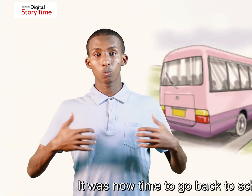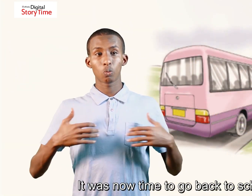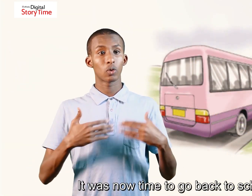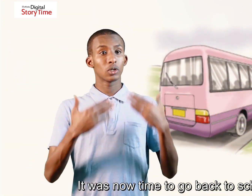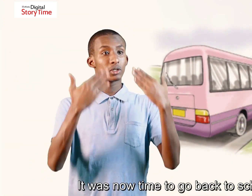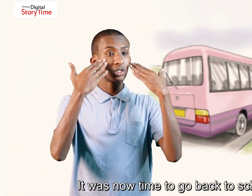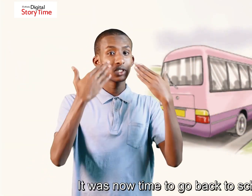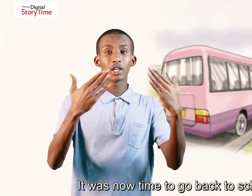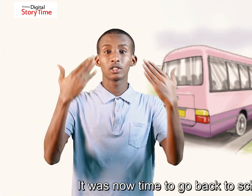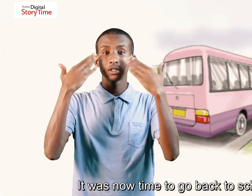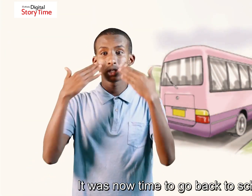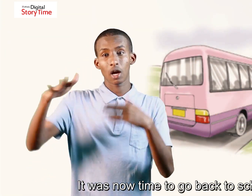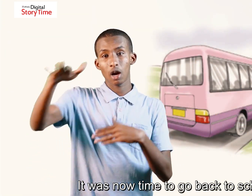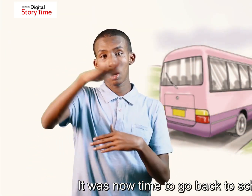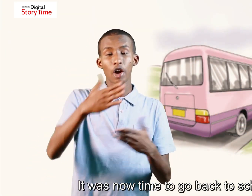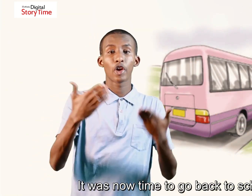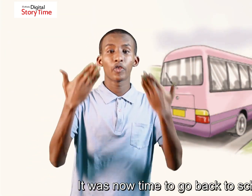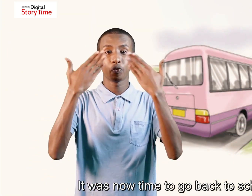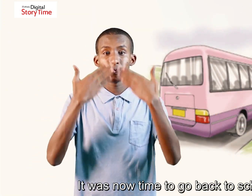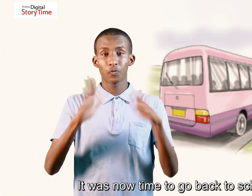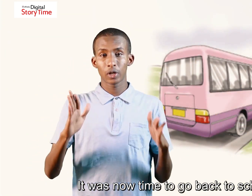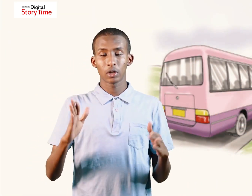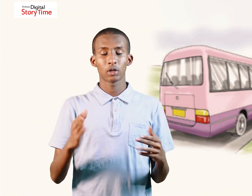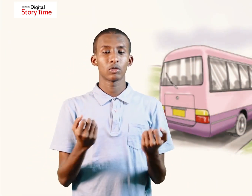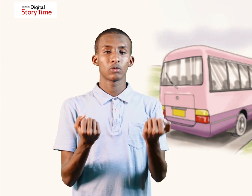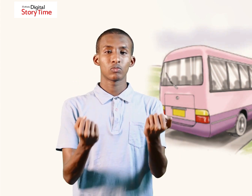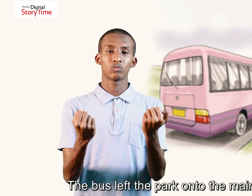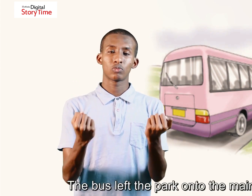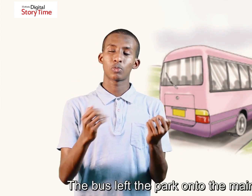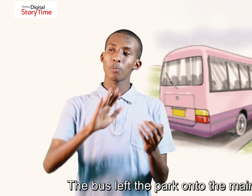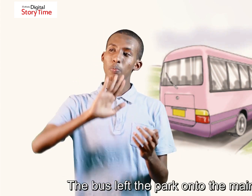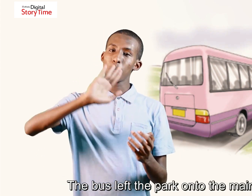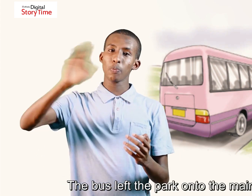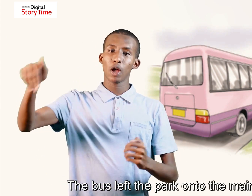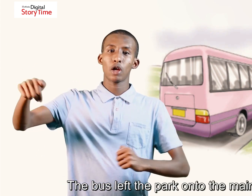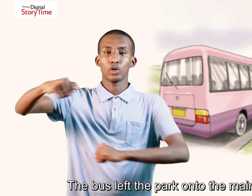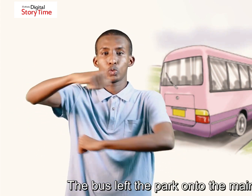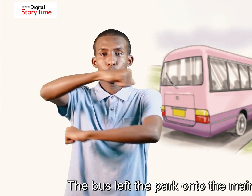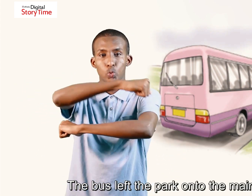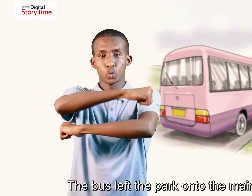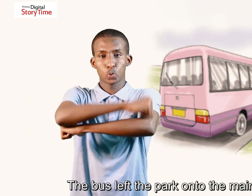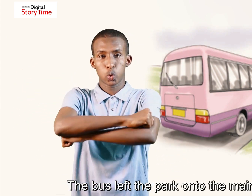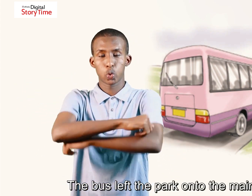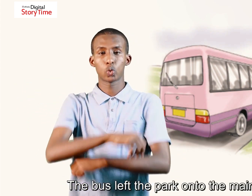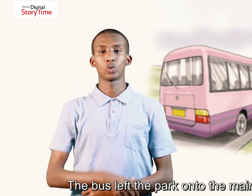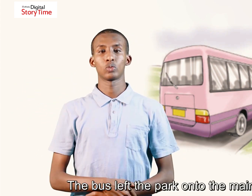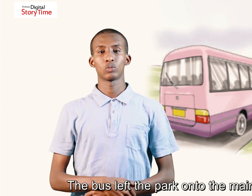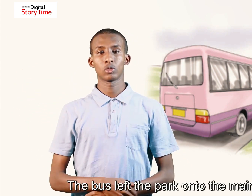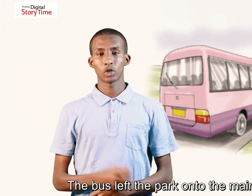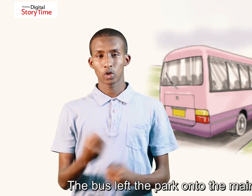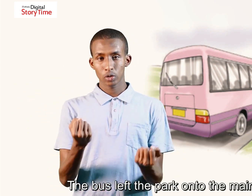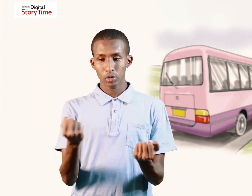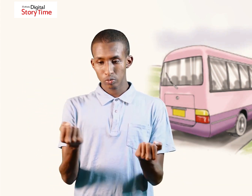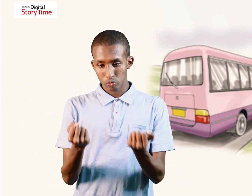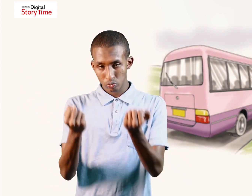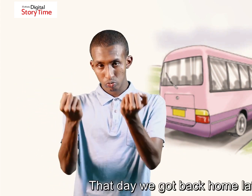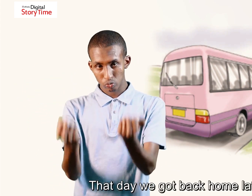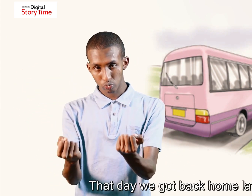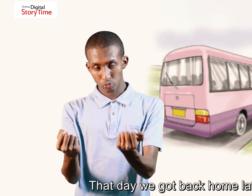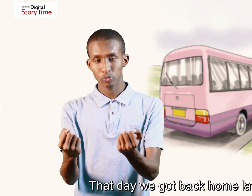It was now time to go back to school. The bus left the park onto the main road.